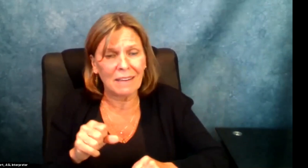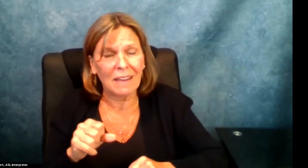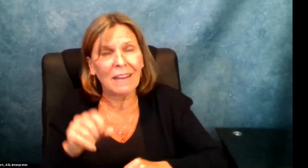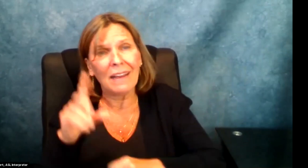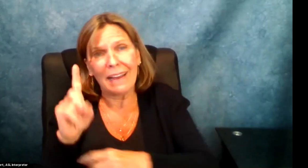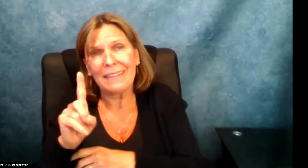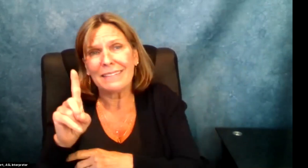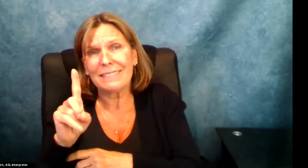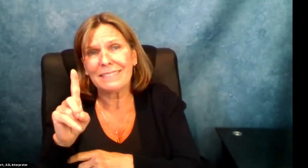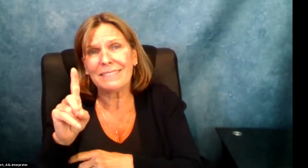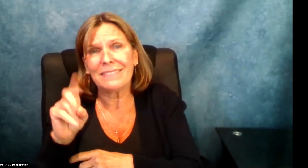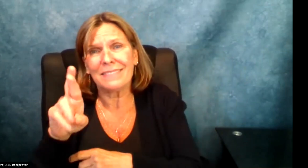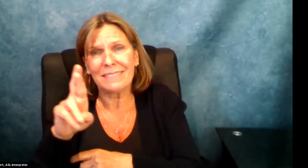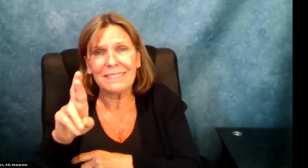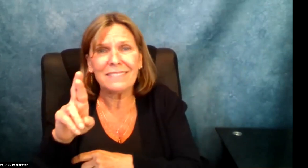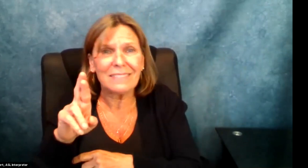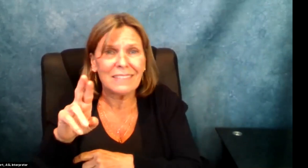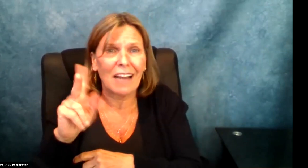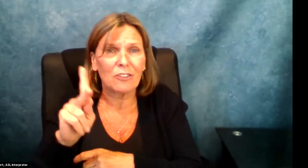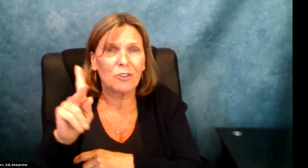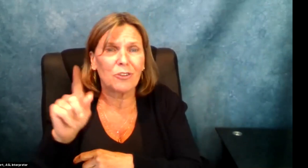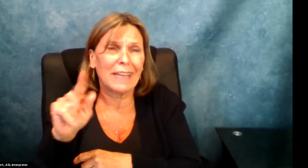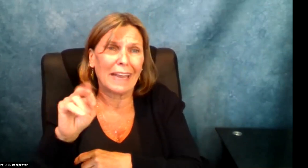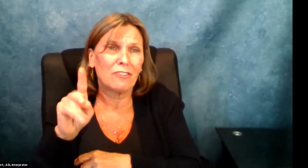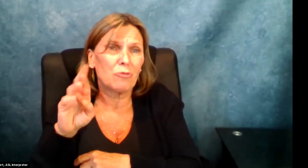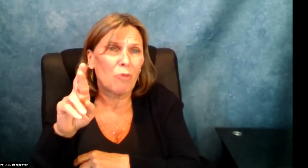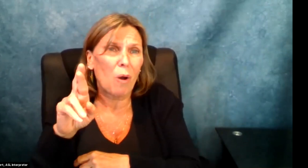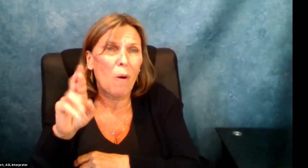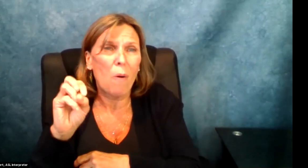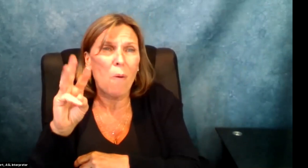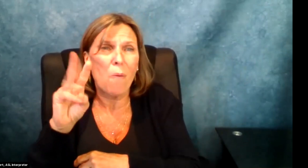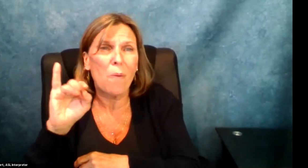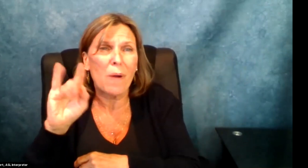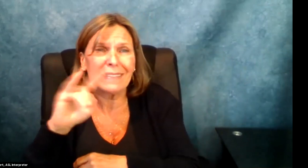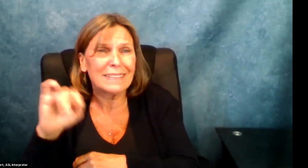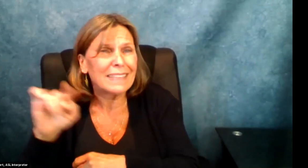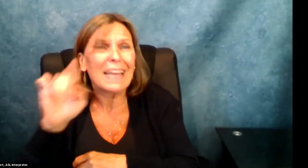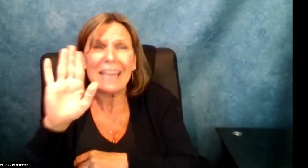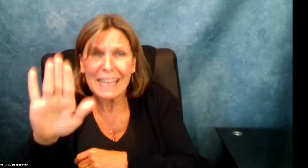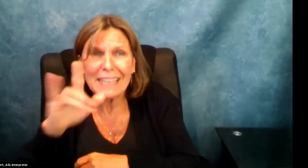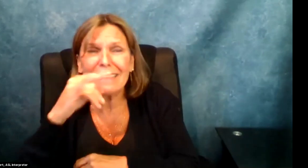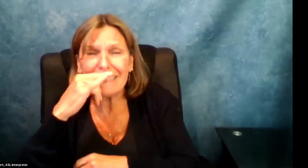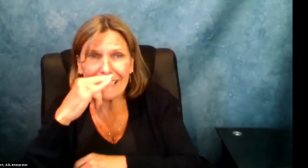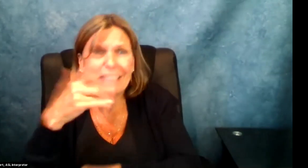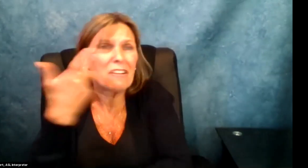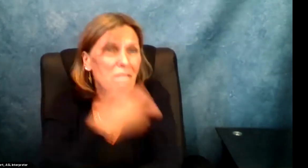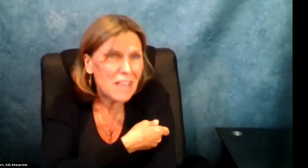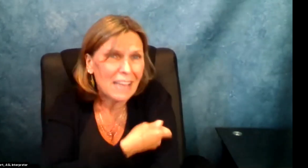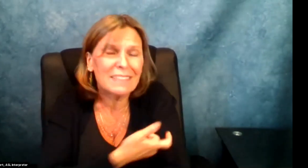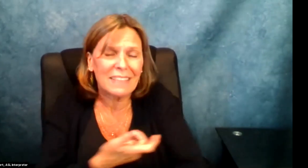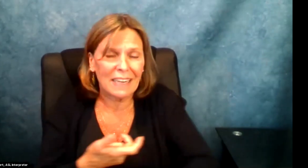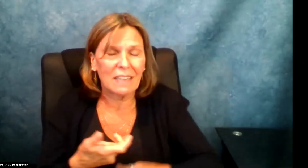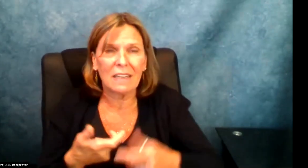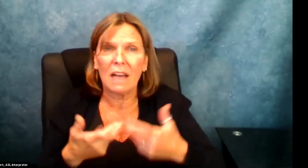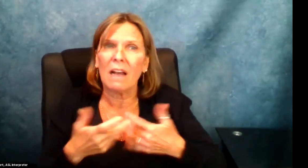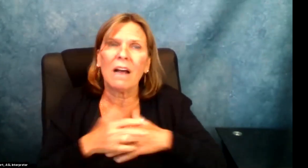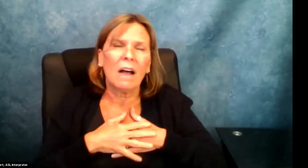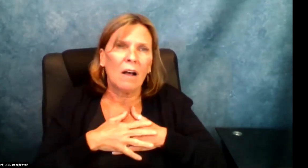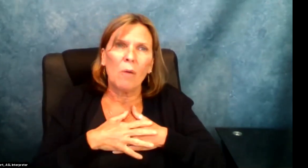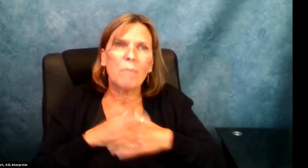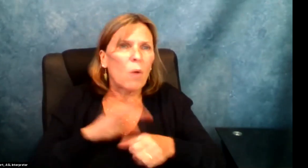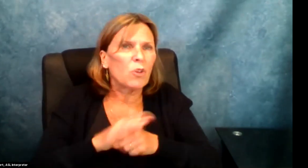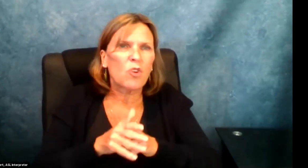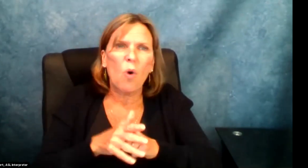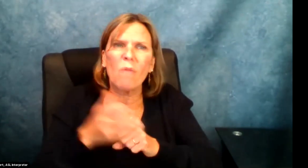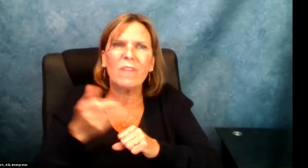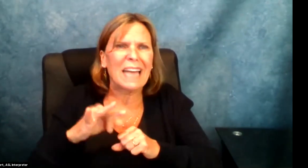bit about what I worry about with COVID-19. And that is, it's just really hard to know. We know that there are